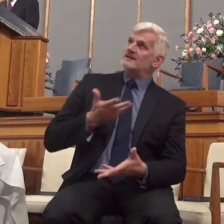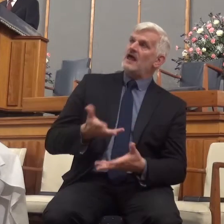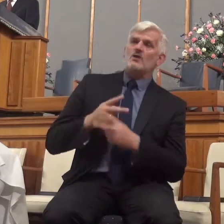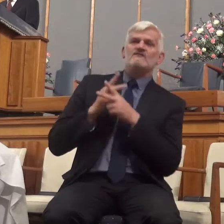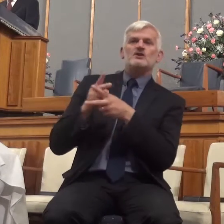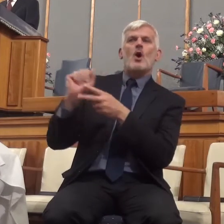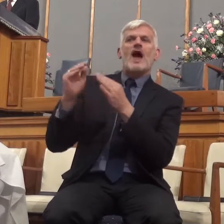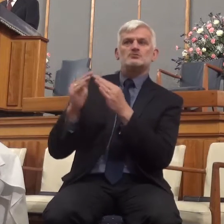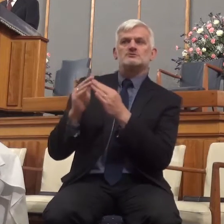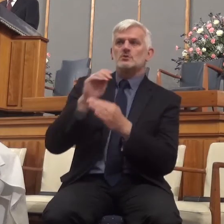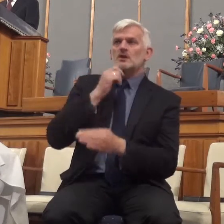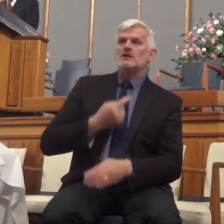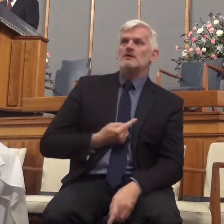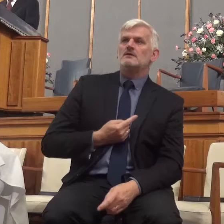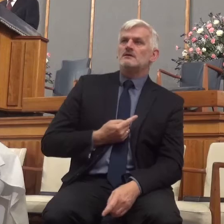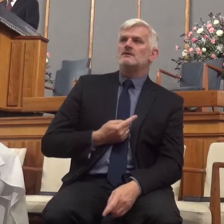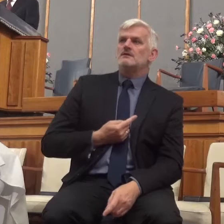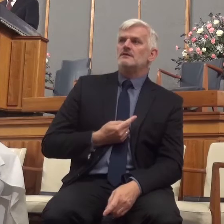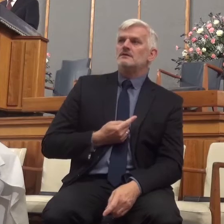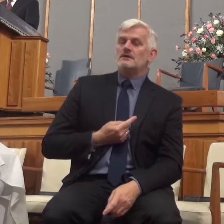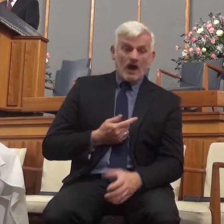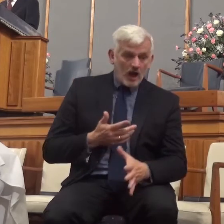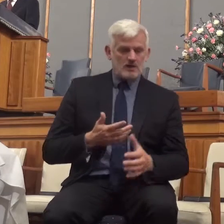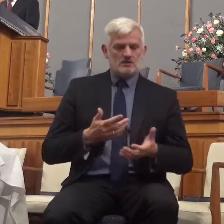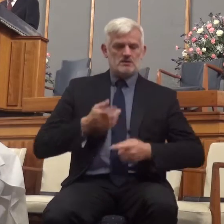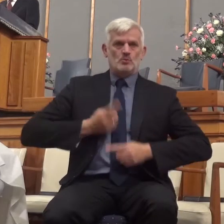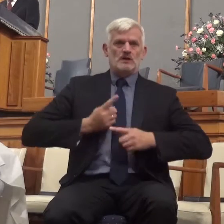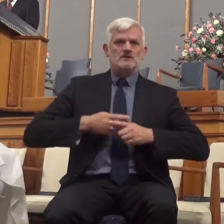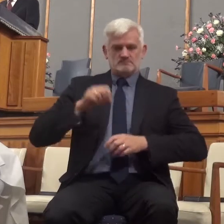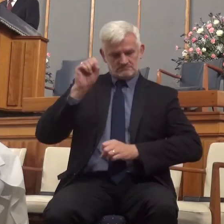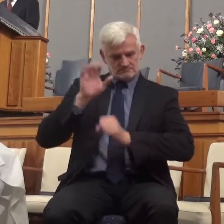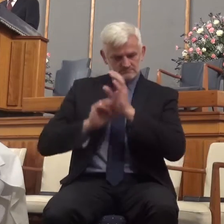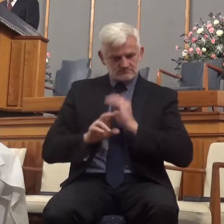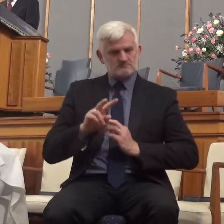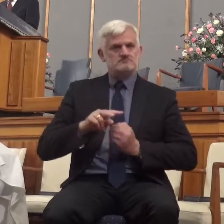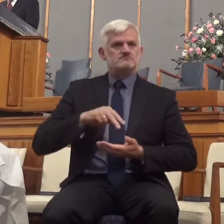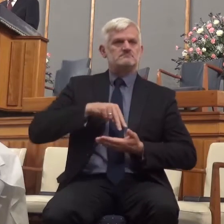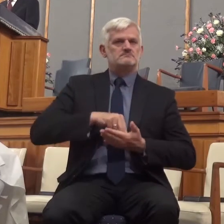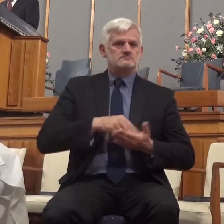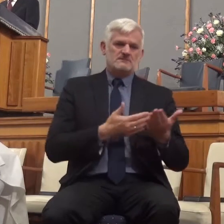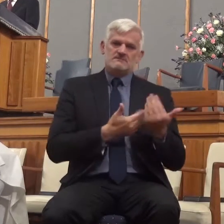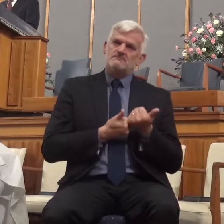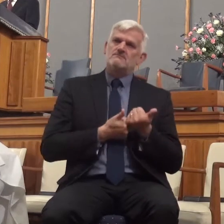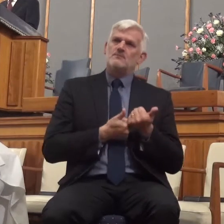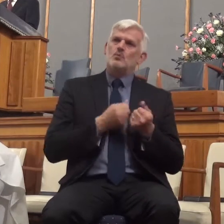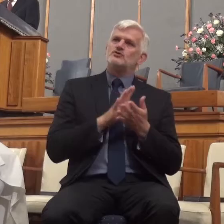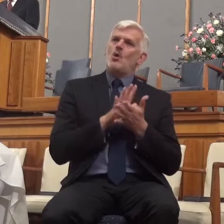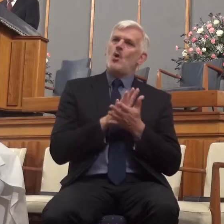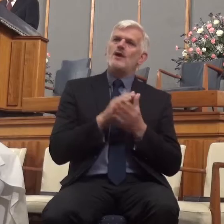must abide at thy house. And he made haste and came down and received him